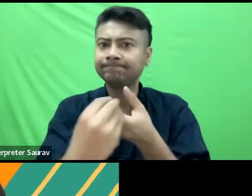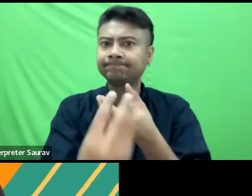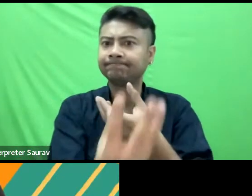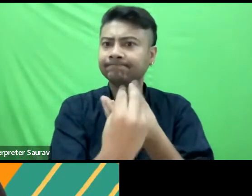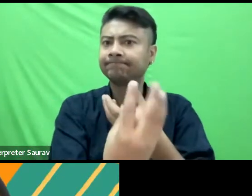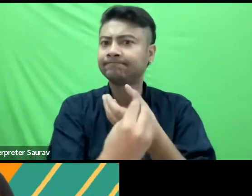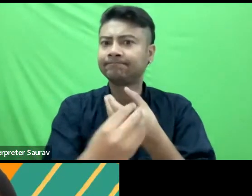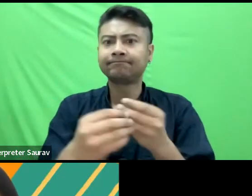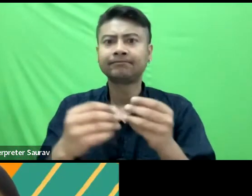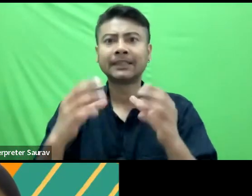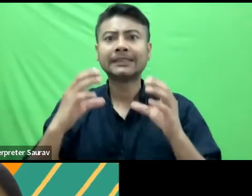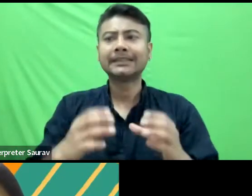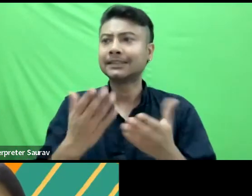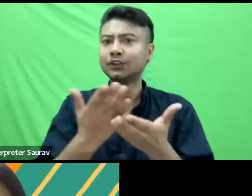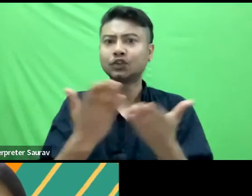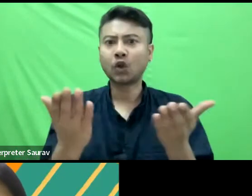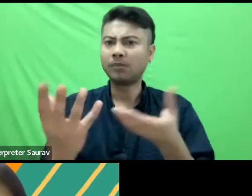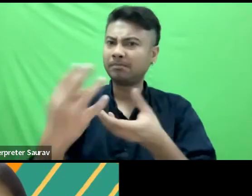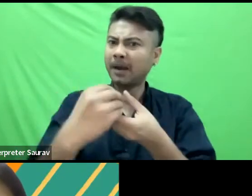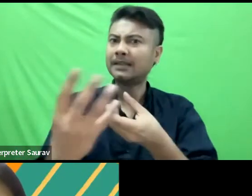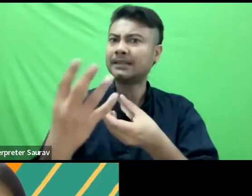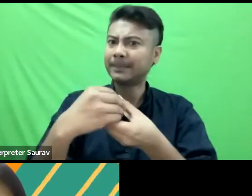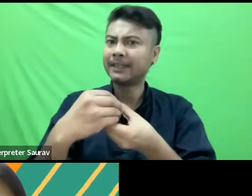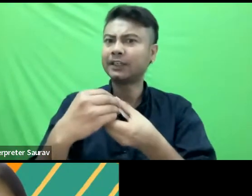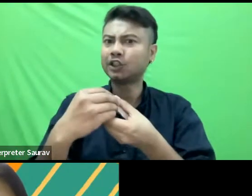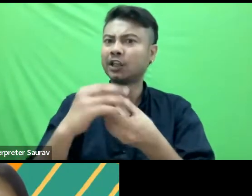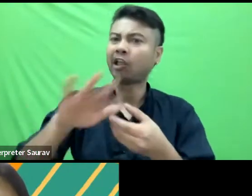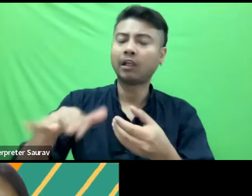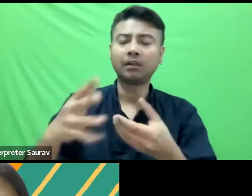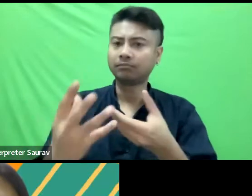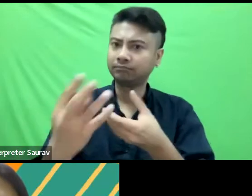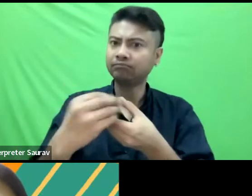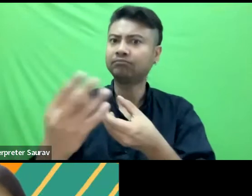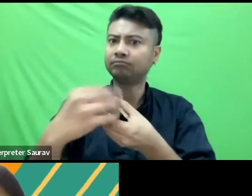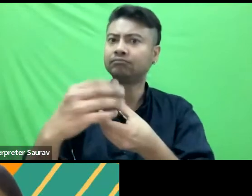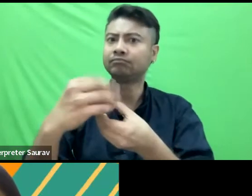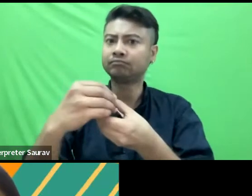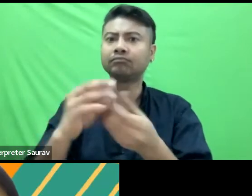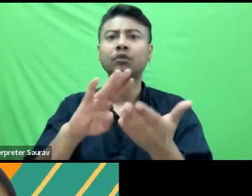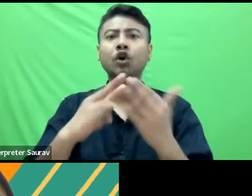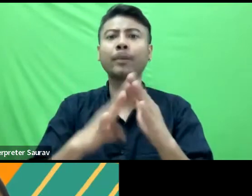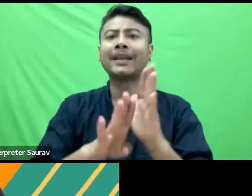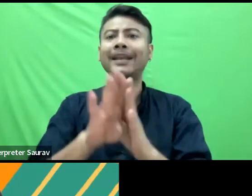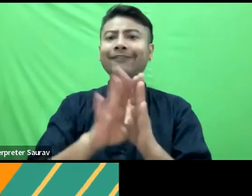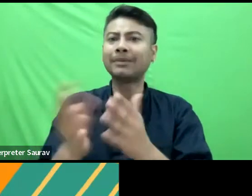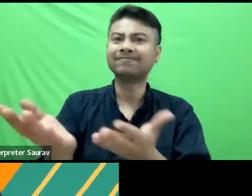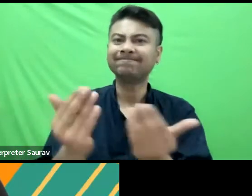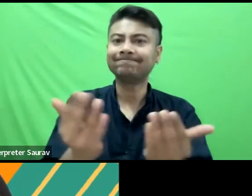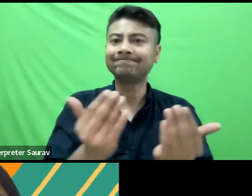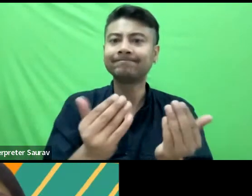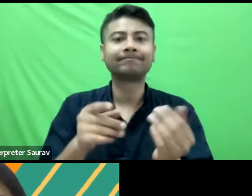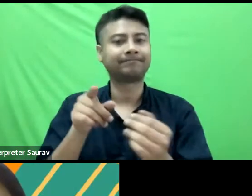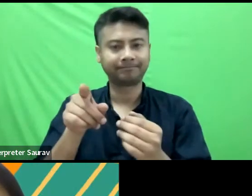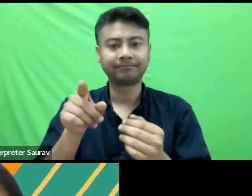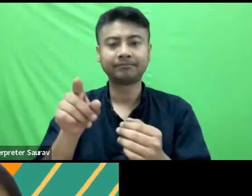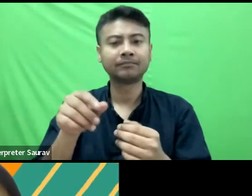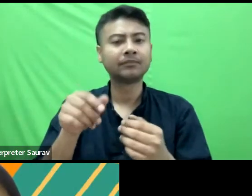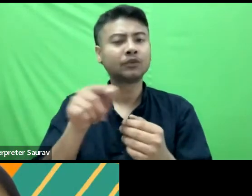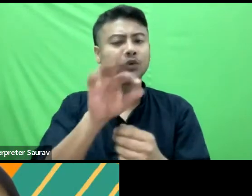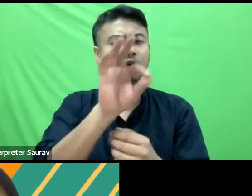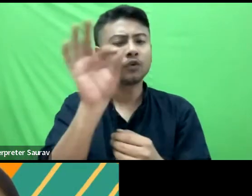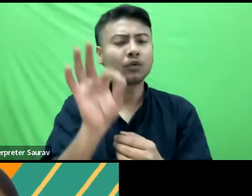citizen participation in urban development. So with that in mind, our question to Vanessa is, what are a few